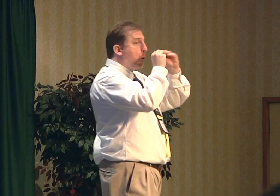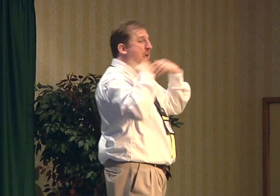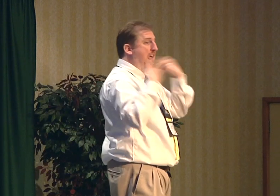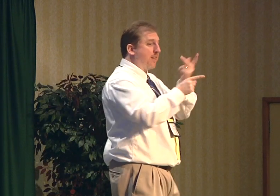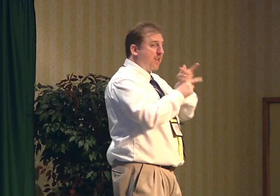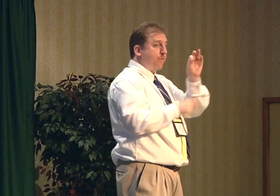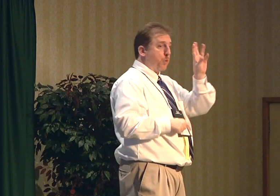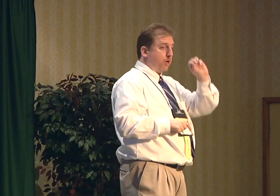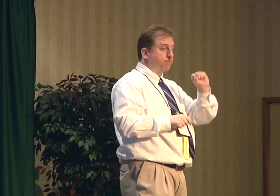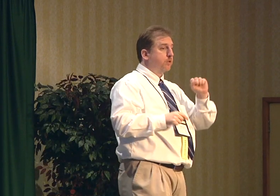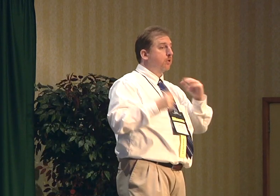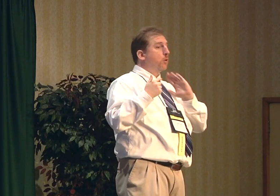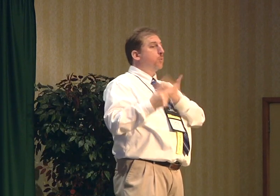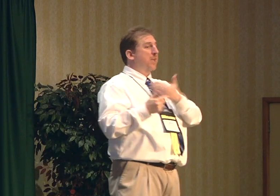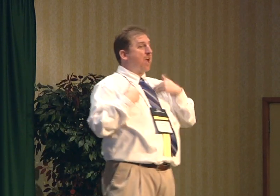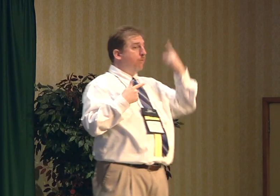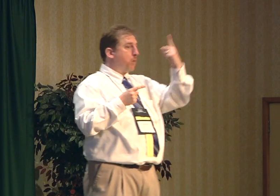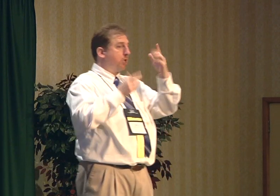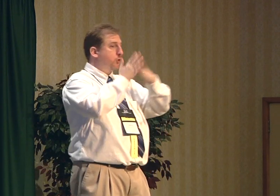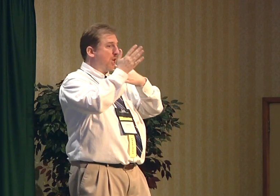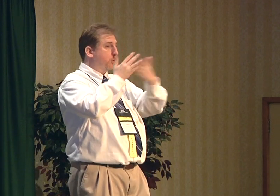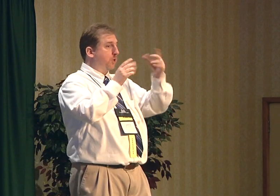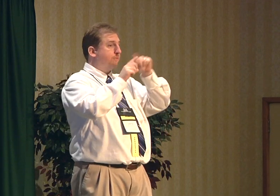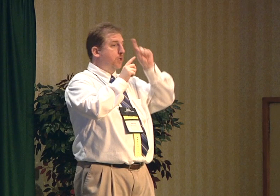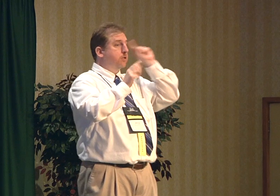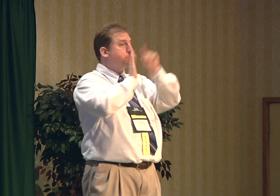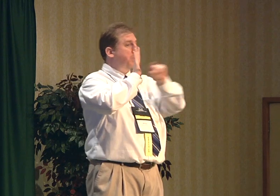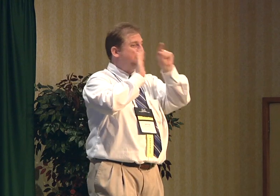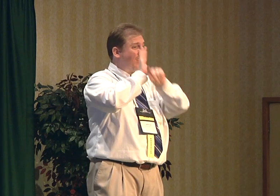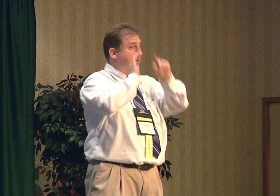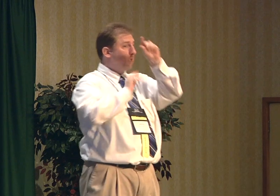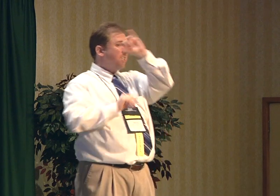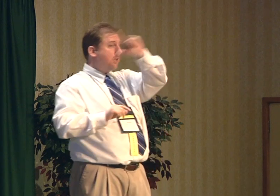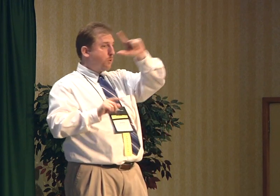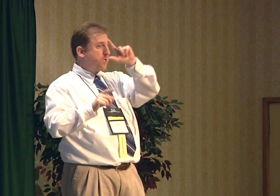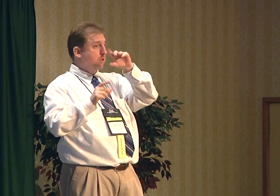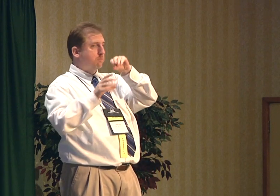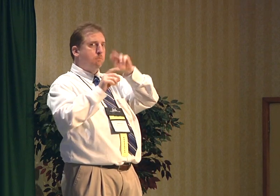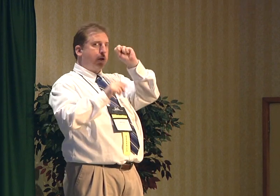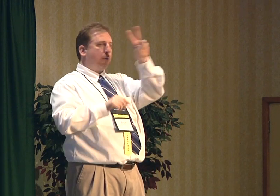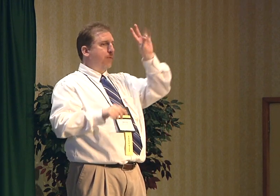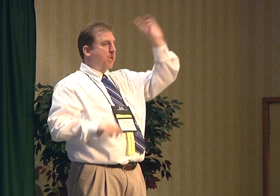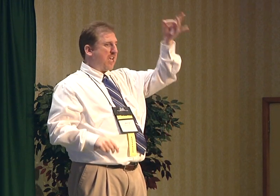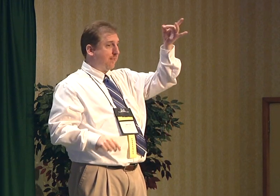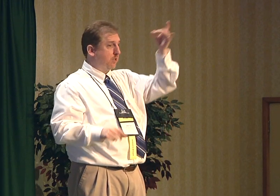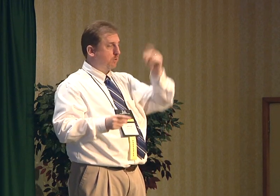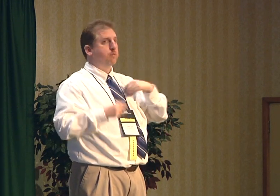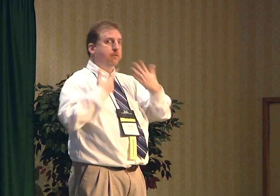We also plan to have more healthcare forums. We have one scheduled for the Springfield, Illinois area